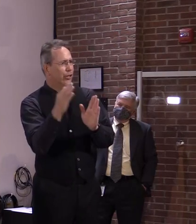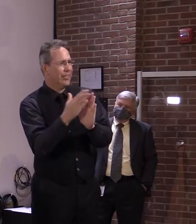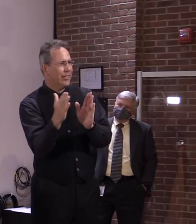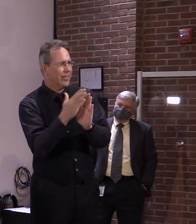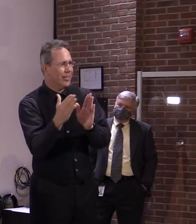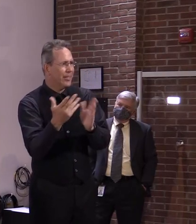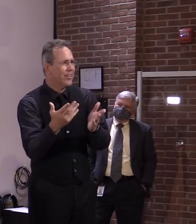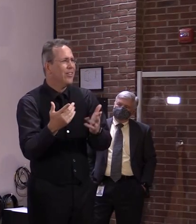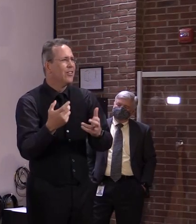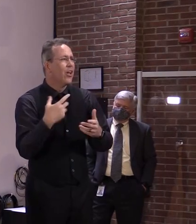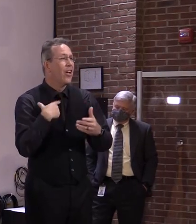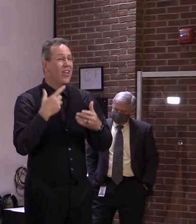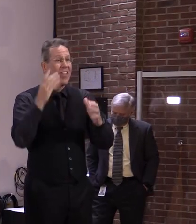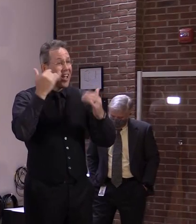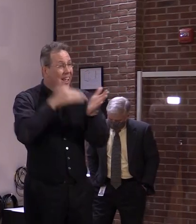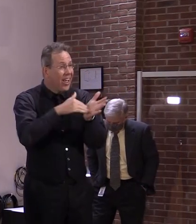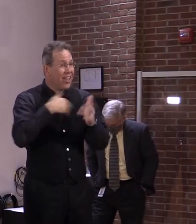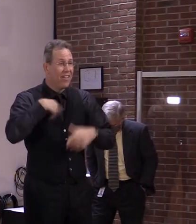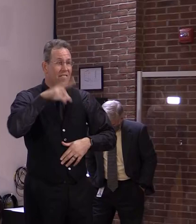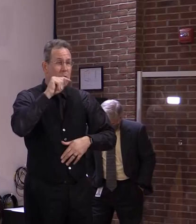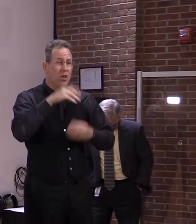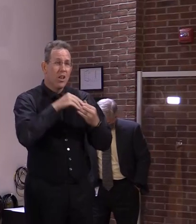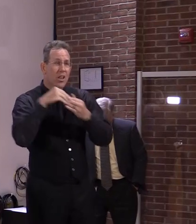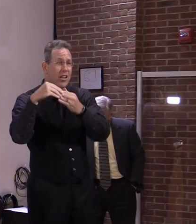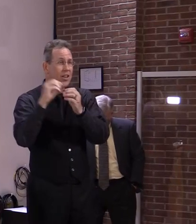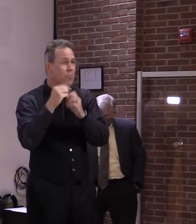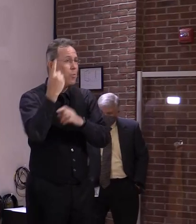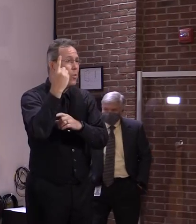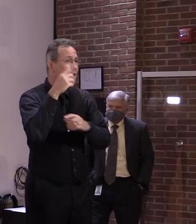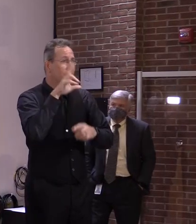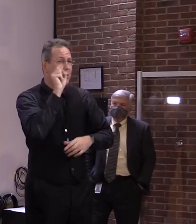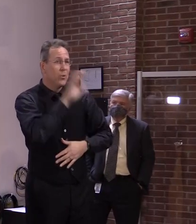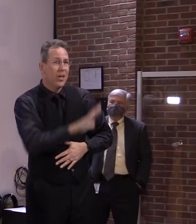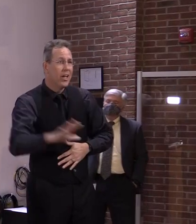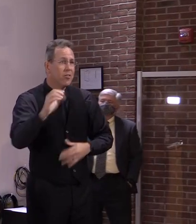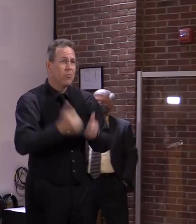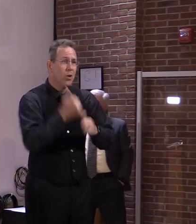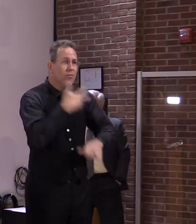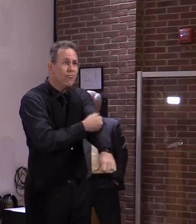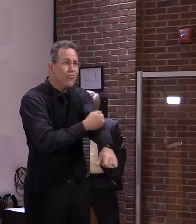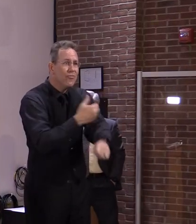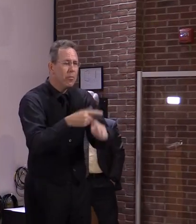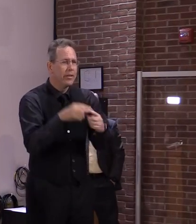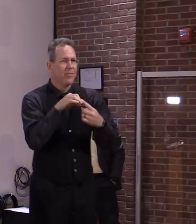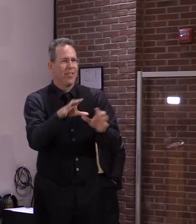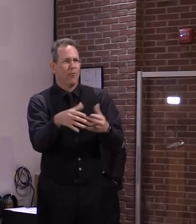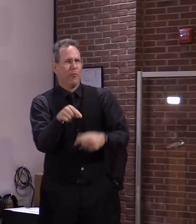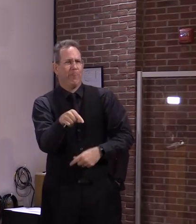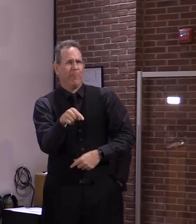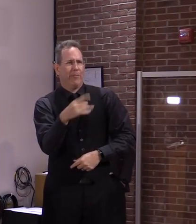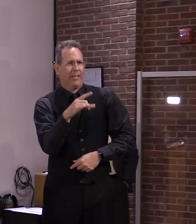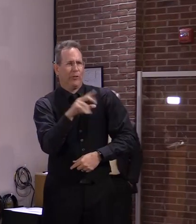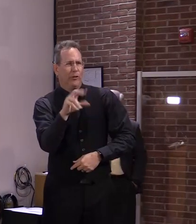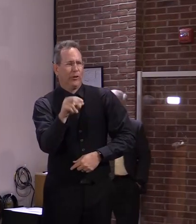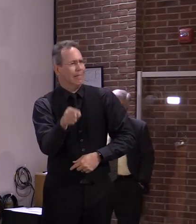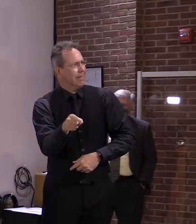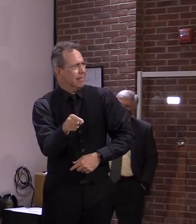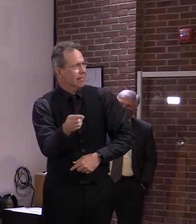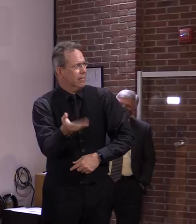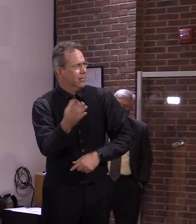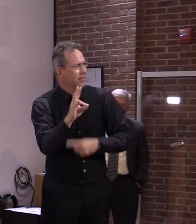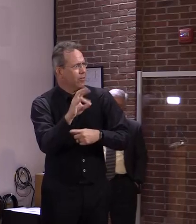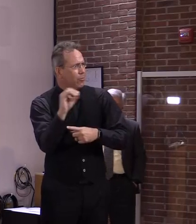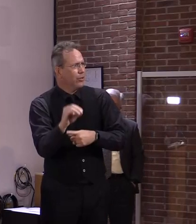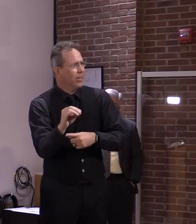nation, as the governor has said. Have we gotten to where we want to be yet? No, we want to get even better, obviously,